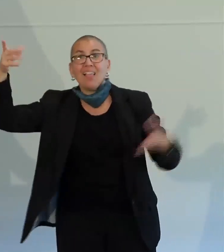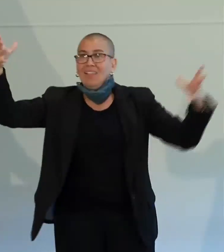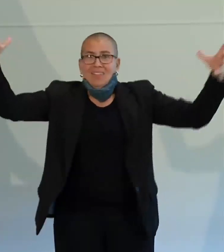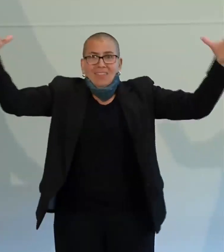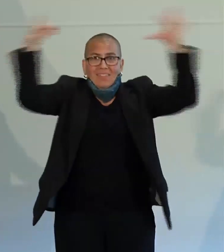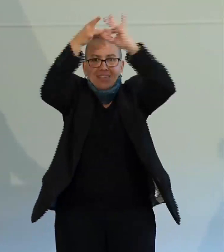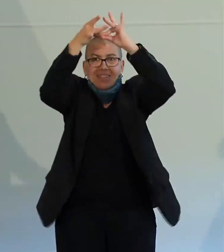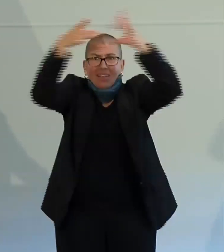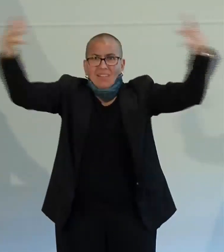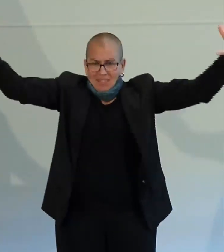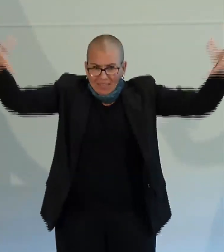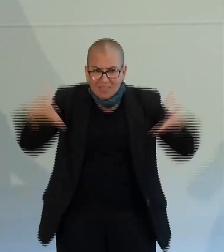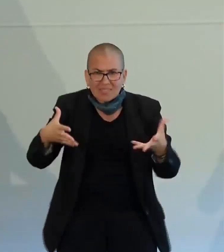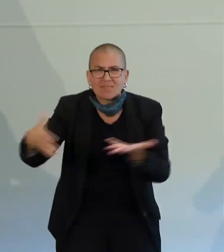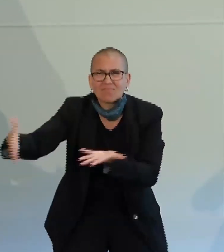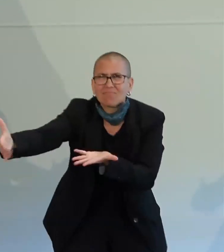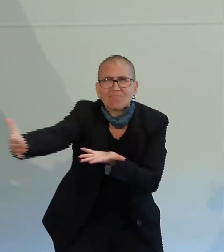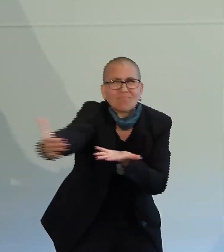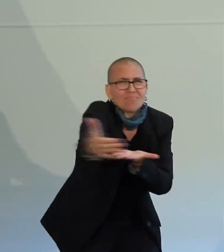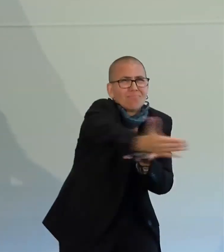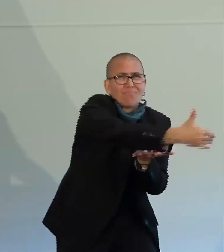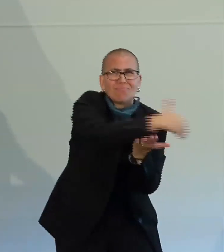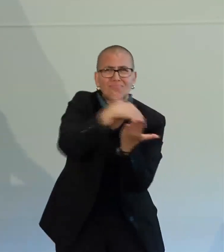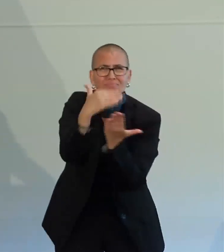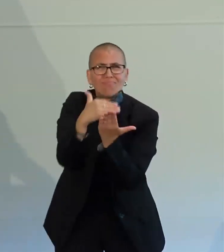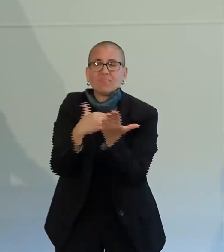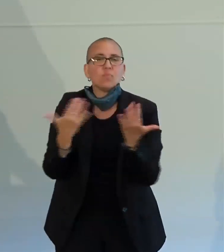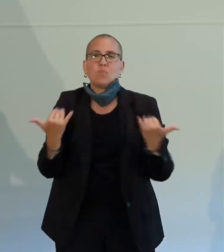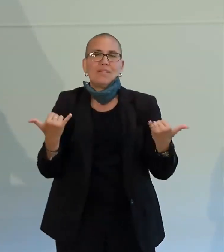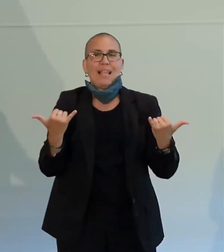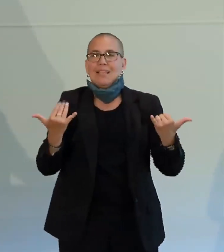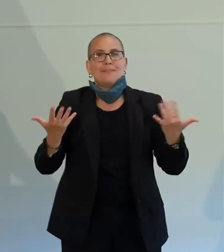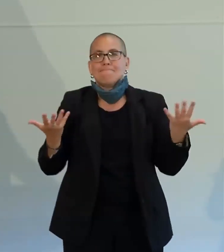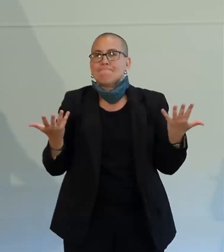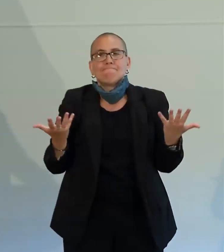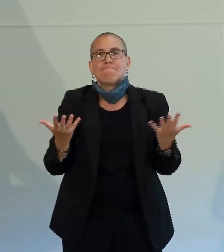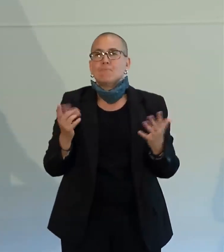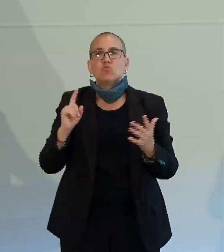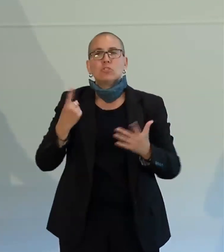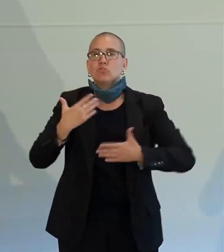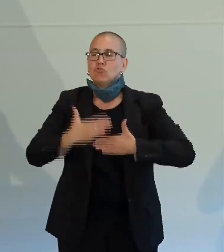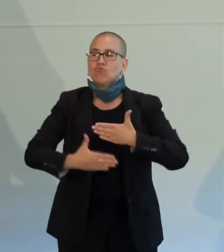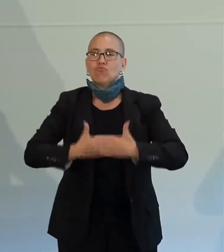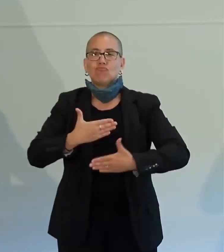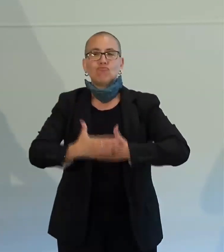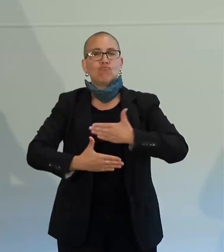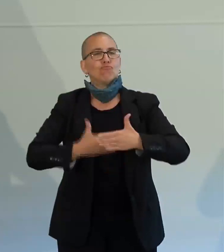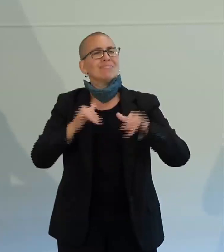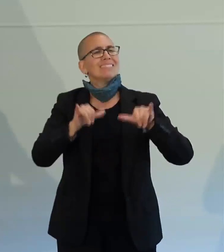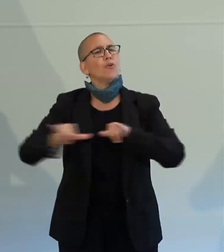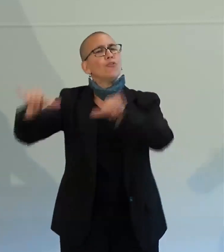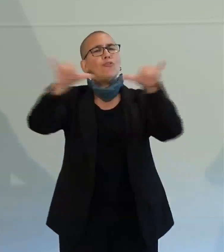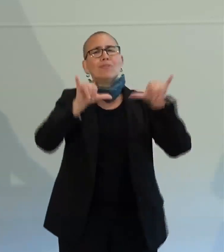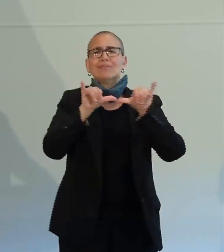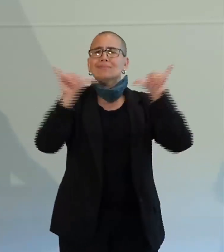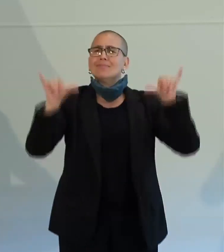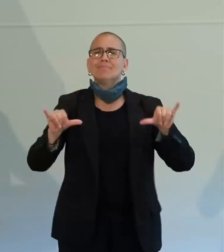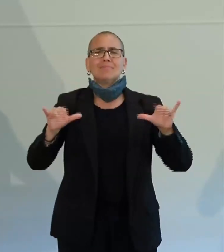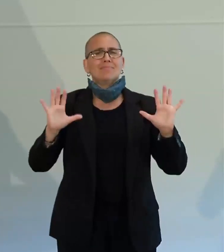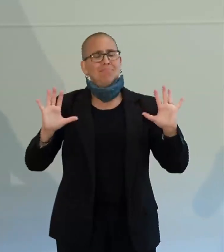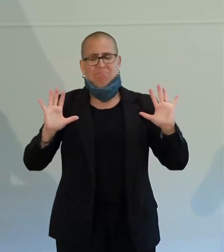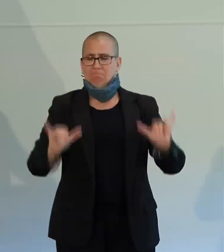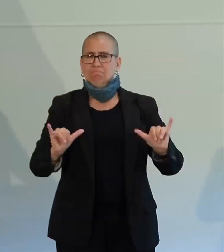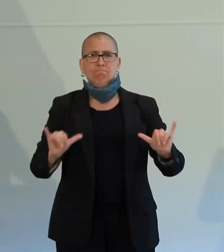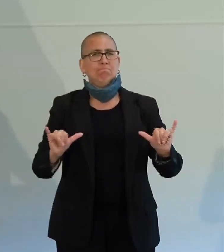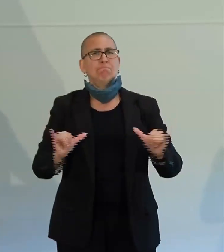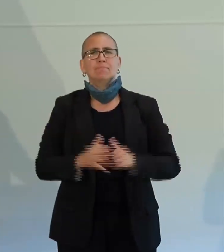all information. In this case, I will tell you that is a regular course of all of our investigations to attempt interviews with all of the officers. We have